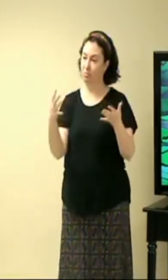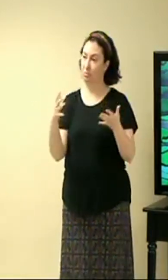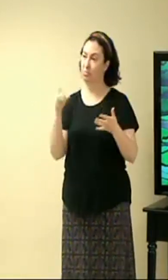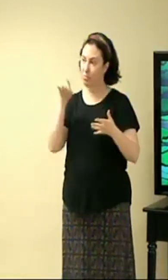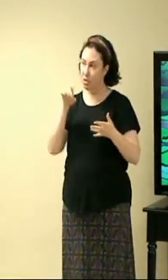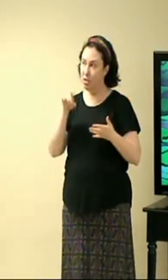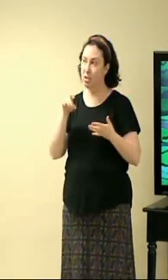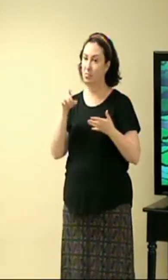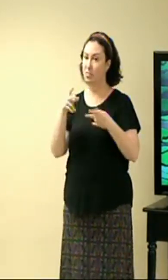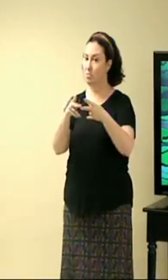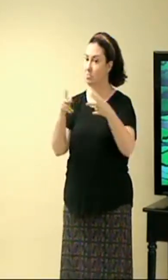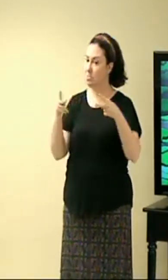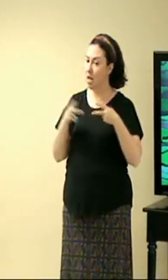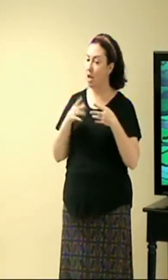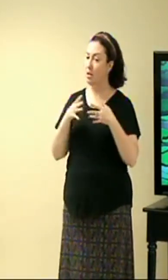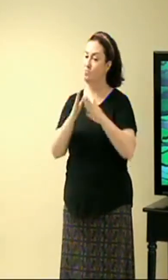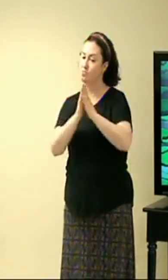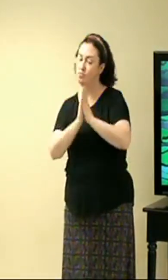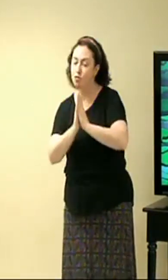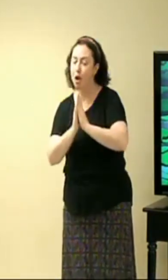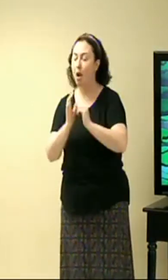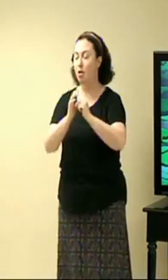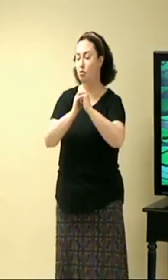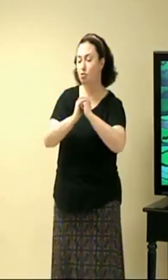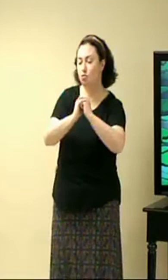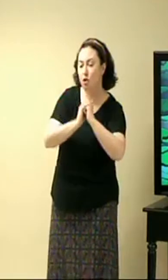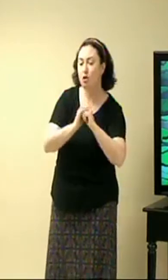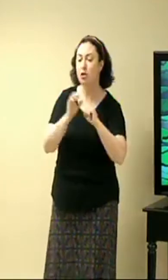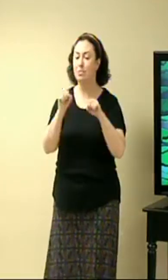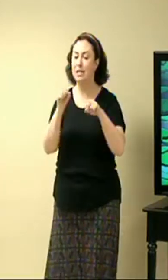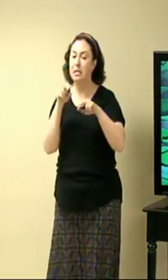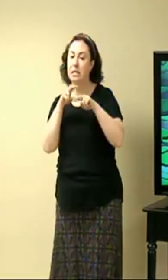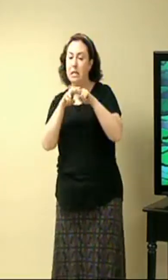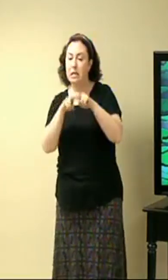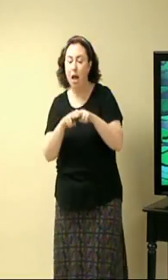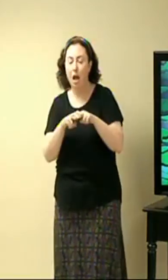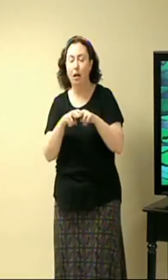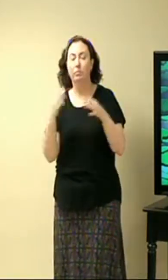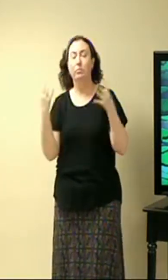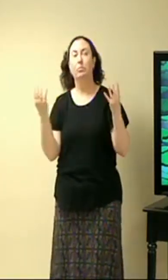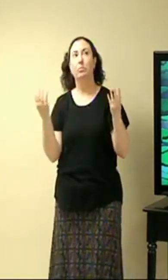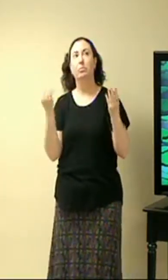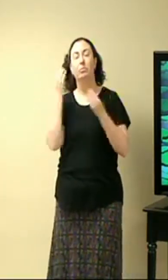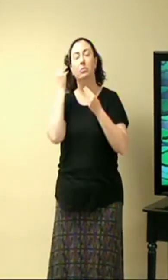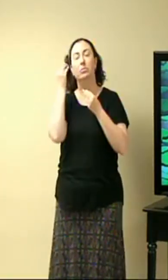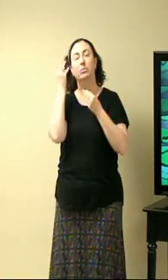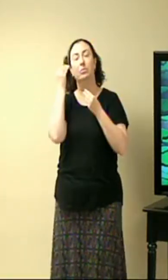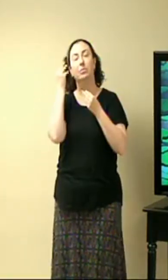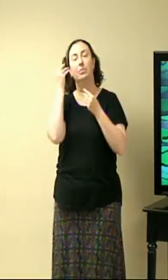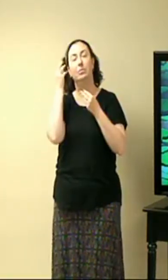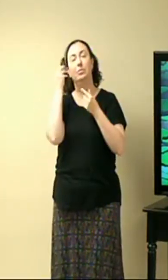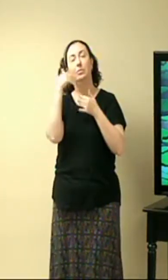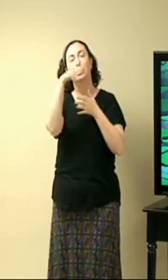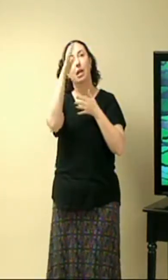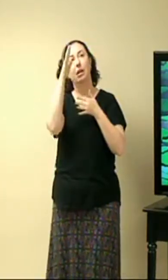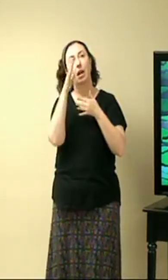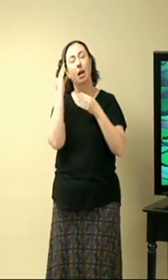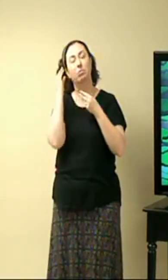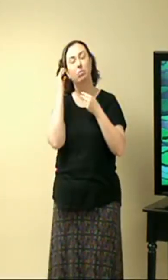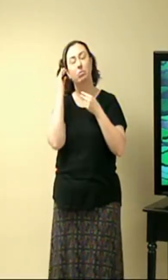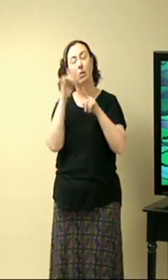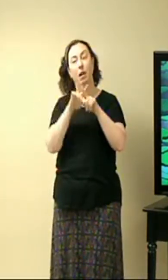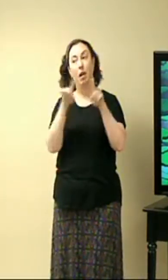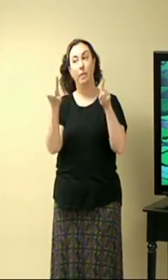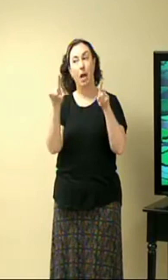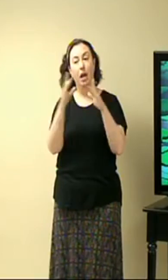to be a place of prayer. It's supposed to be a place that you can sit and be still and know that God is God. But as Jesus walks into